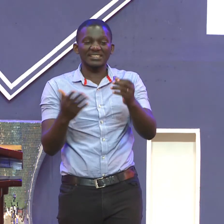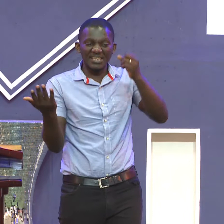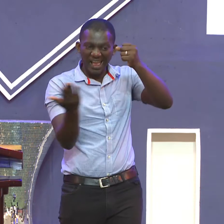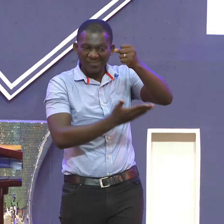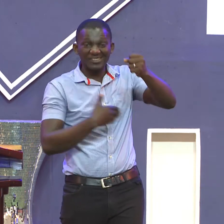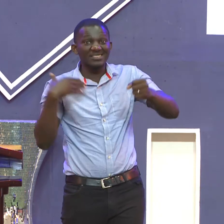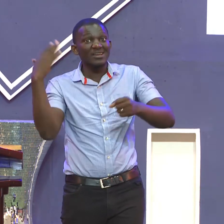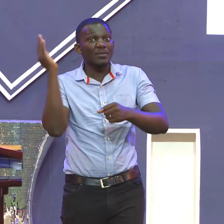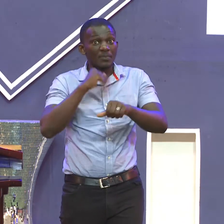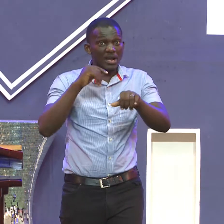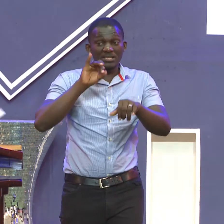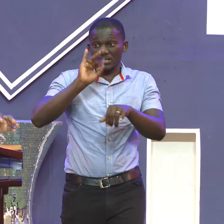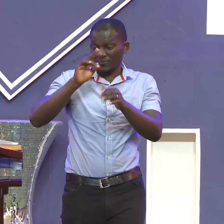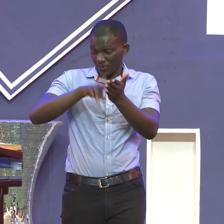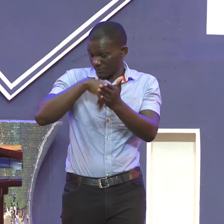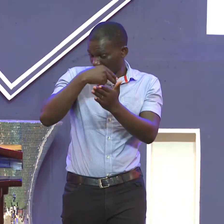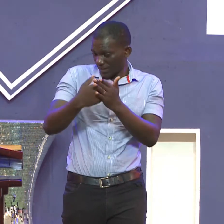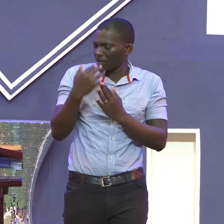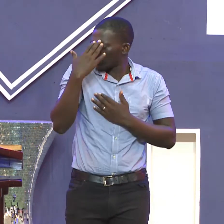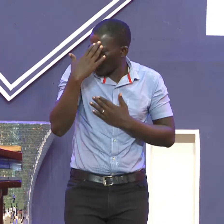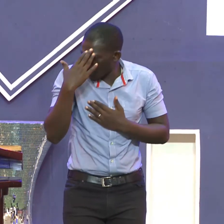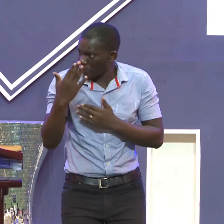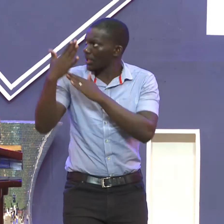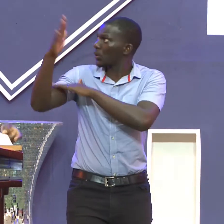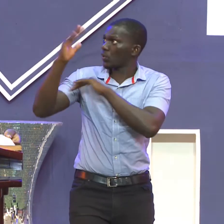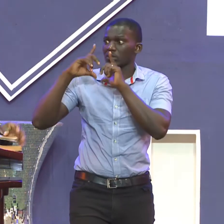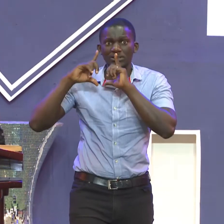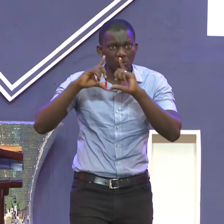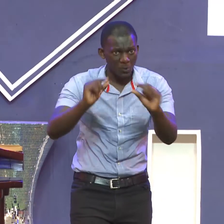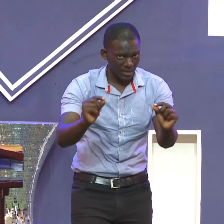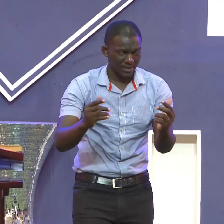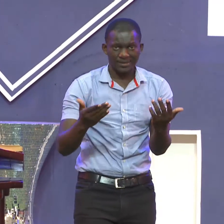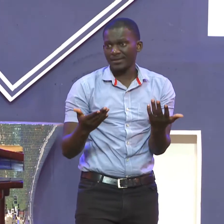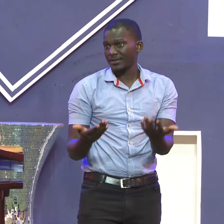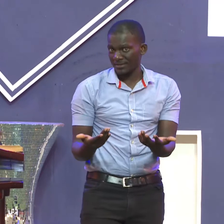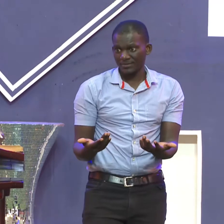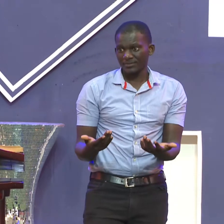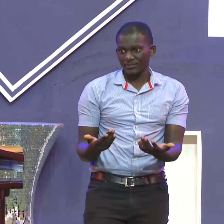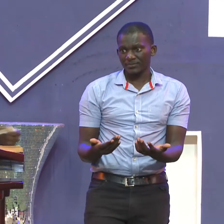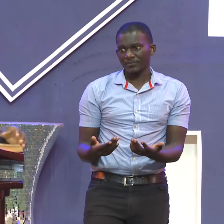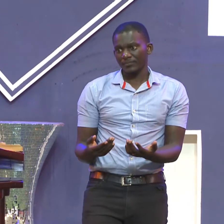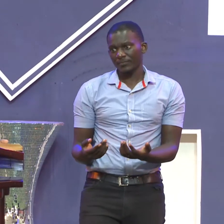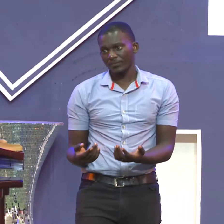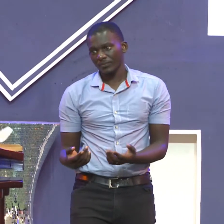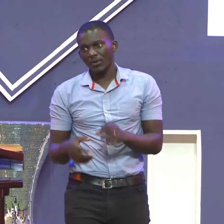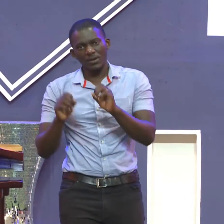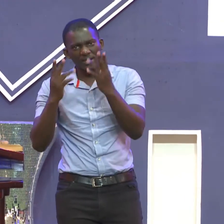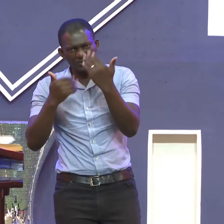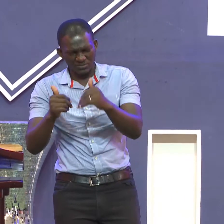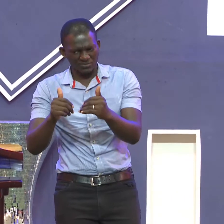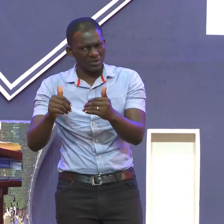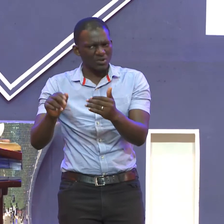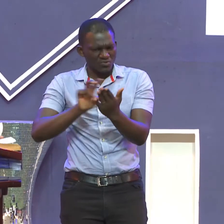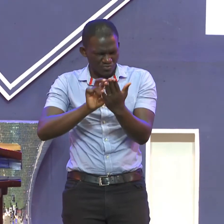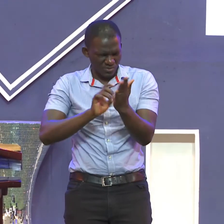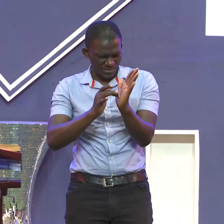is not good. Whenever we disobey what God has told us, let me take